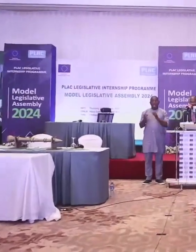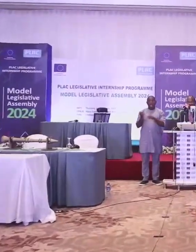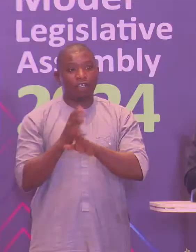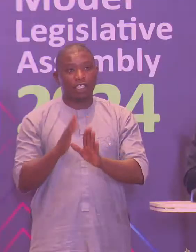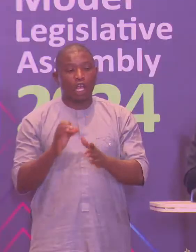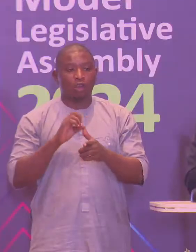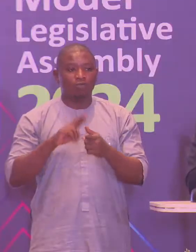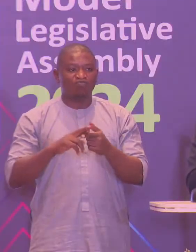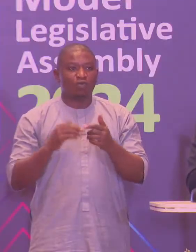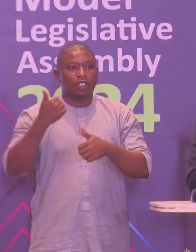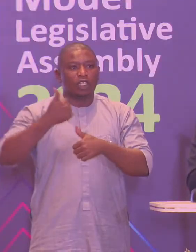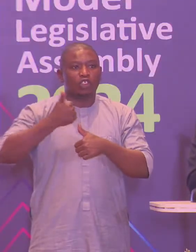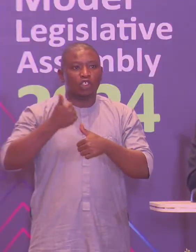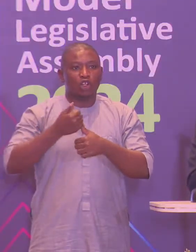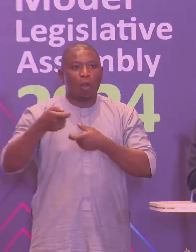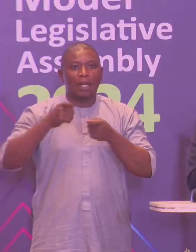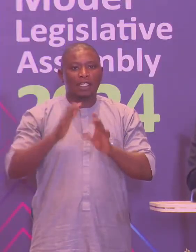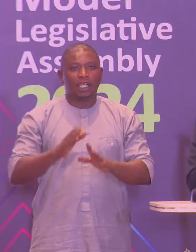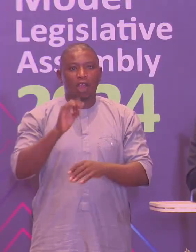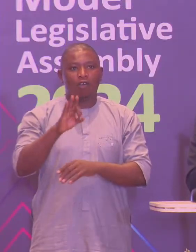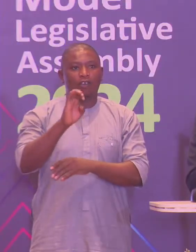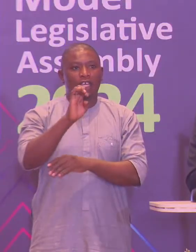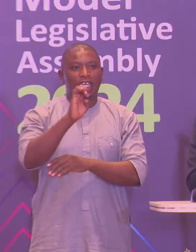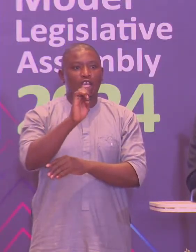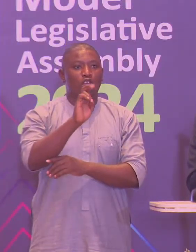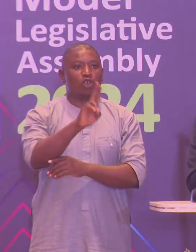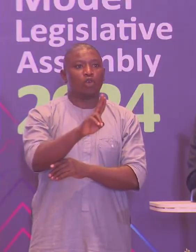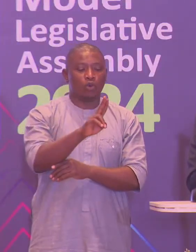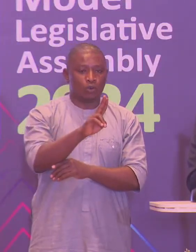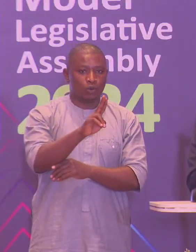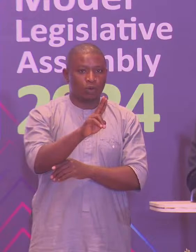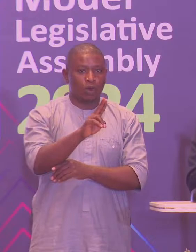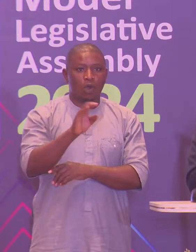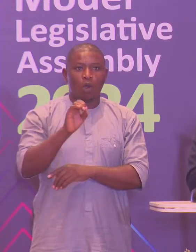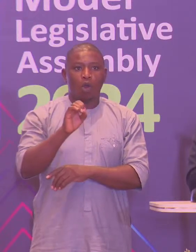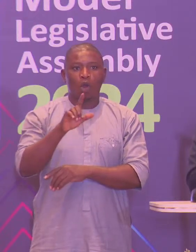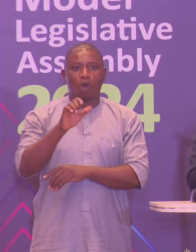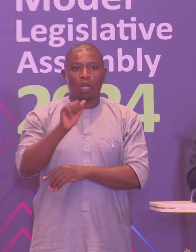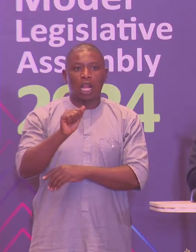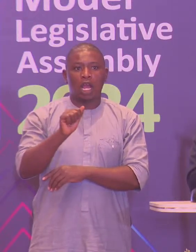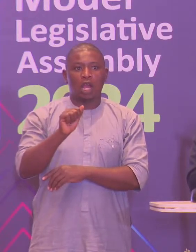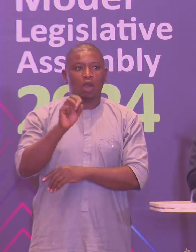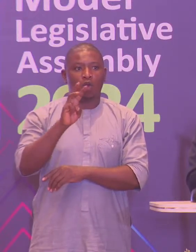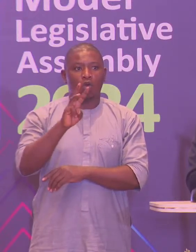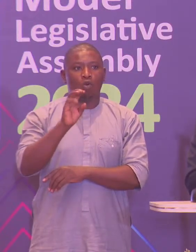of the EU, Ms. Laolu Olawumi,